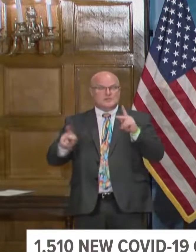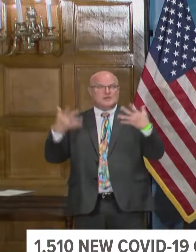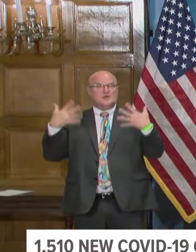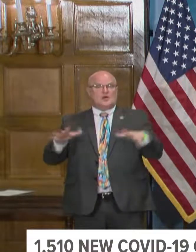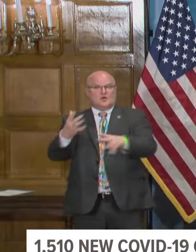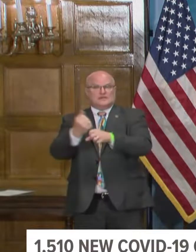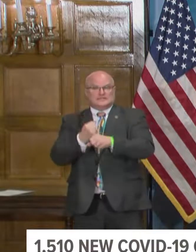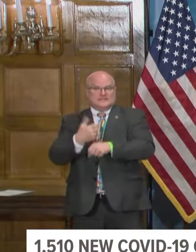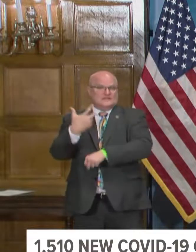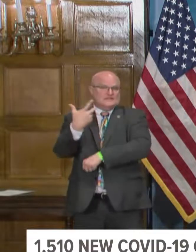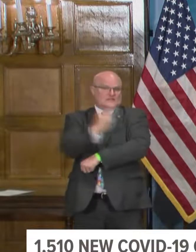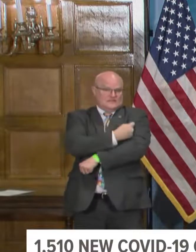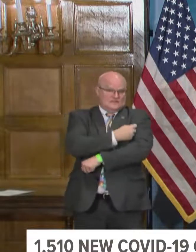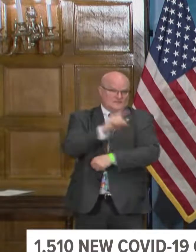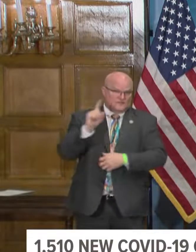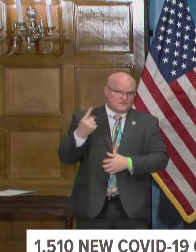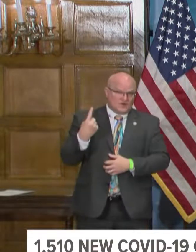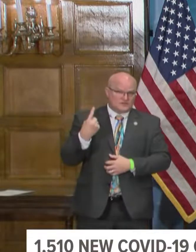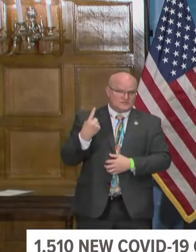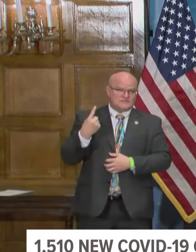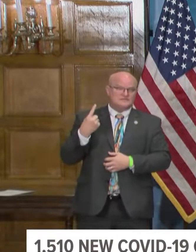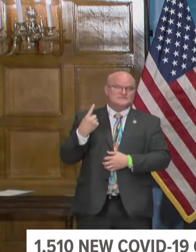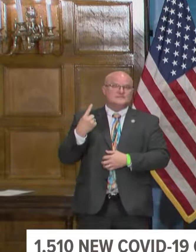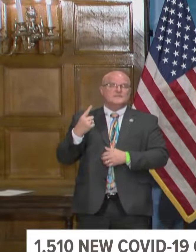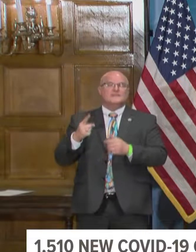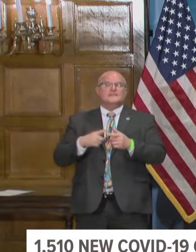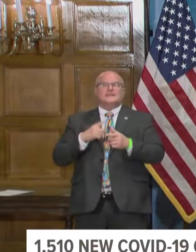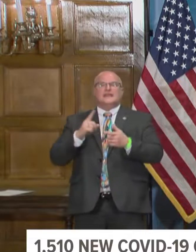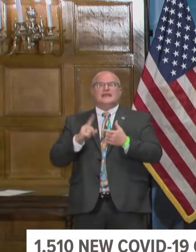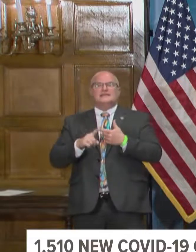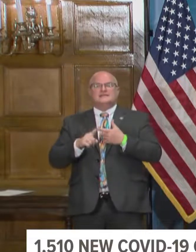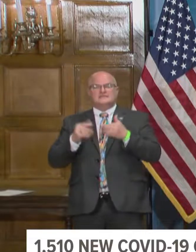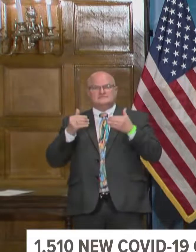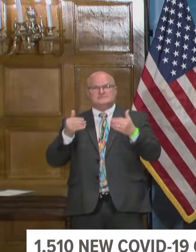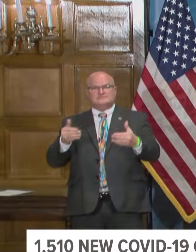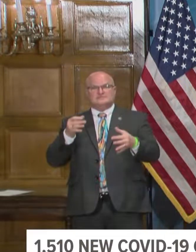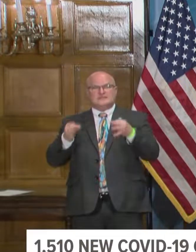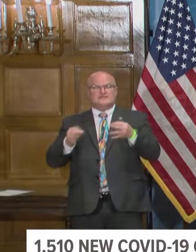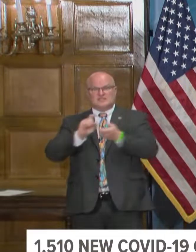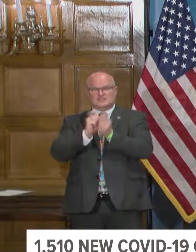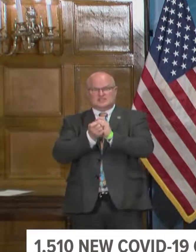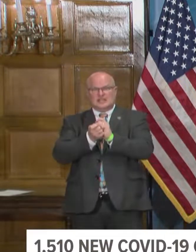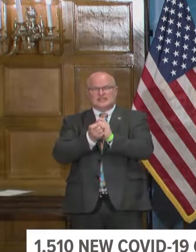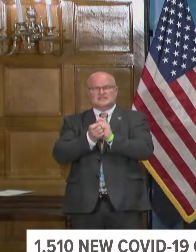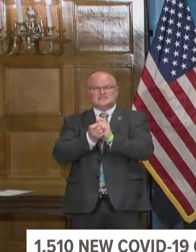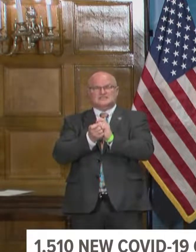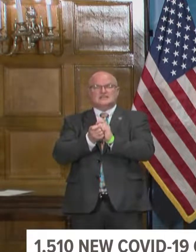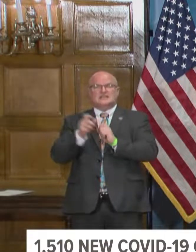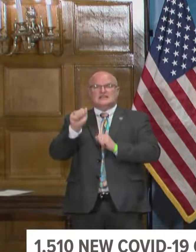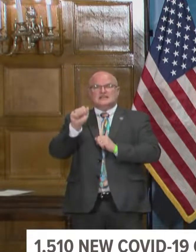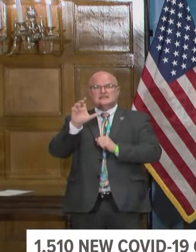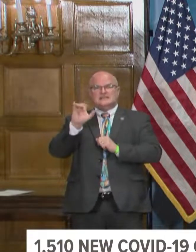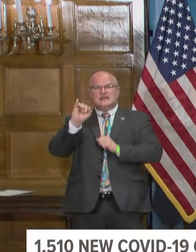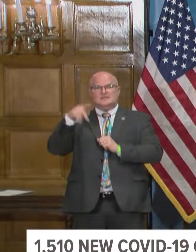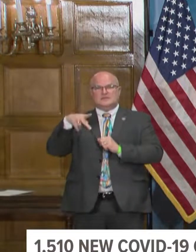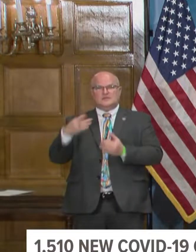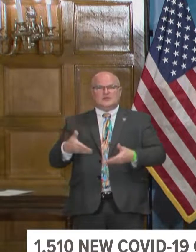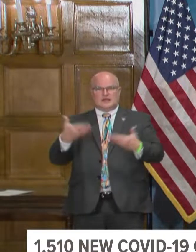their primary shot, and we'll then move forward if there are any changes as the ACIP recommends.